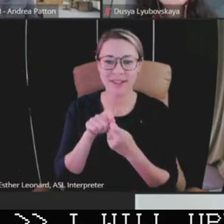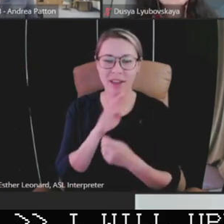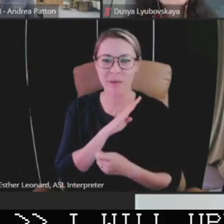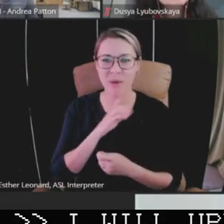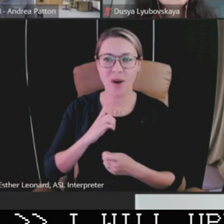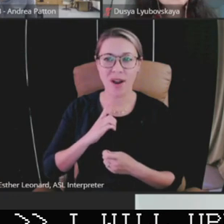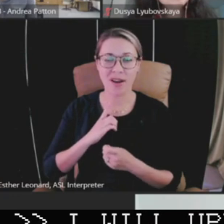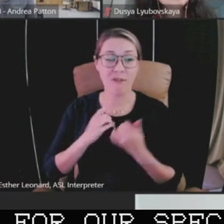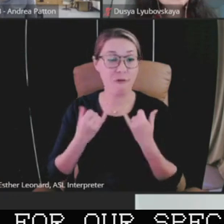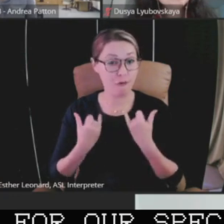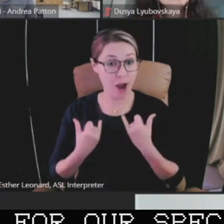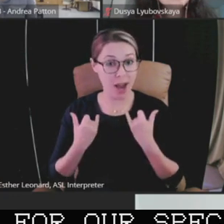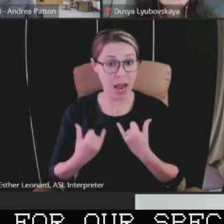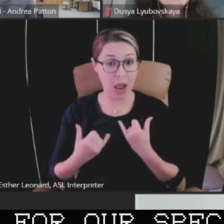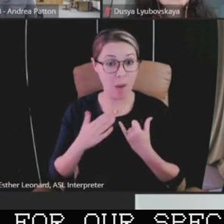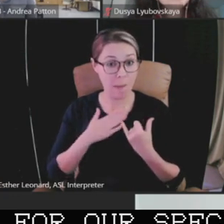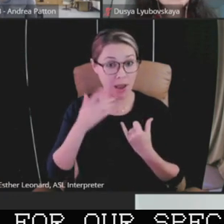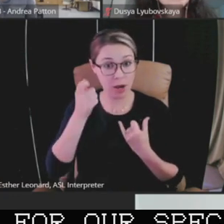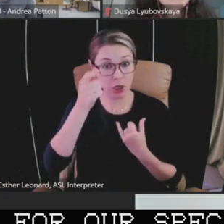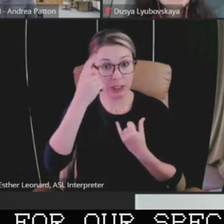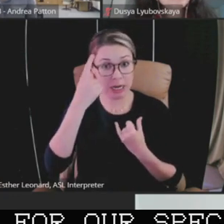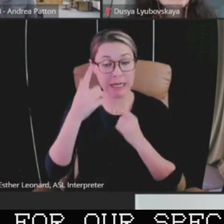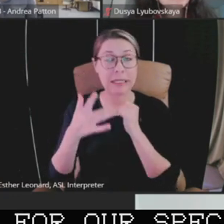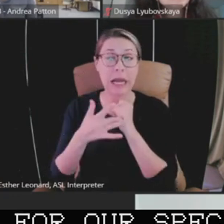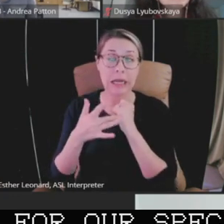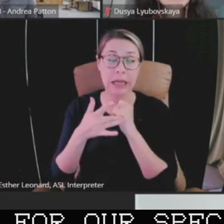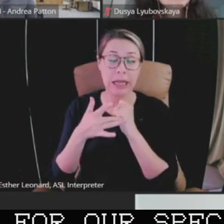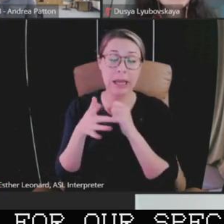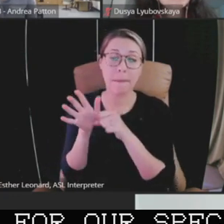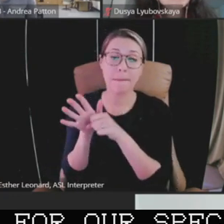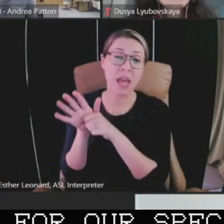now, technically the pandemic era